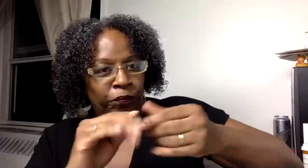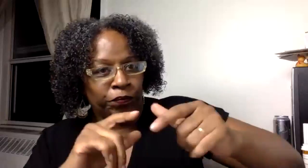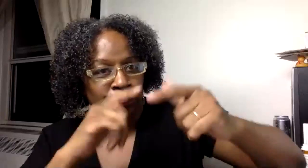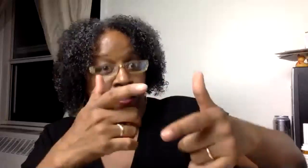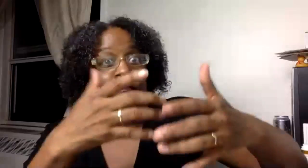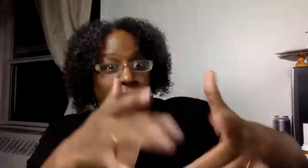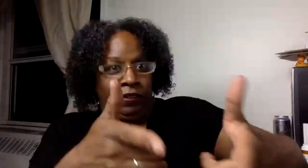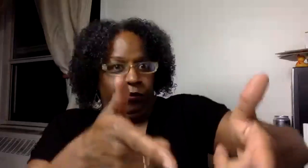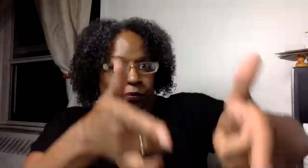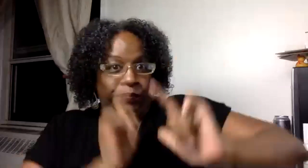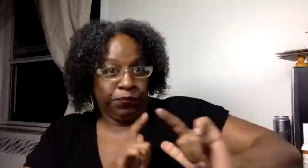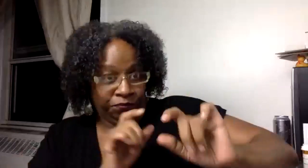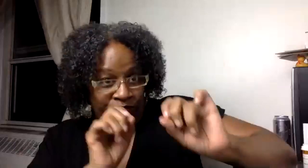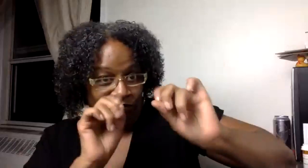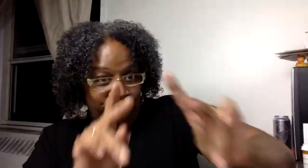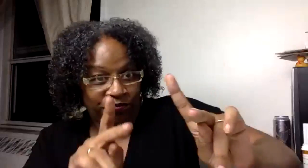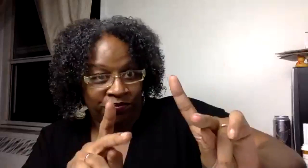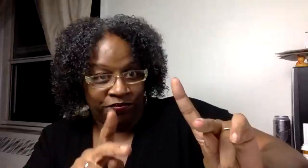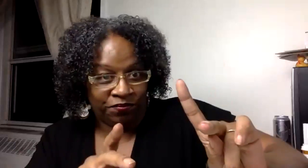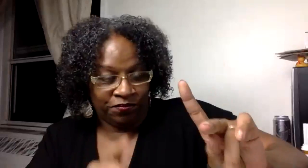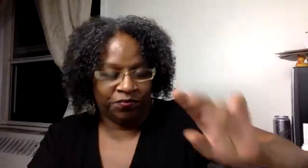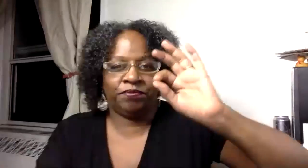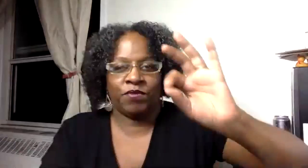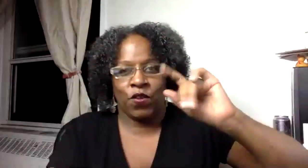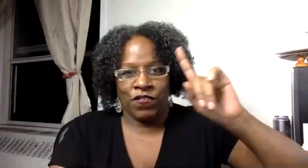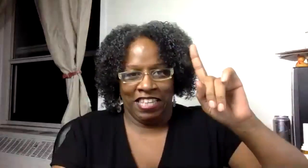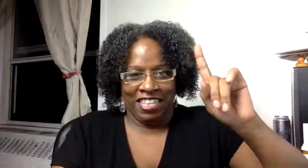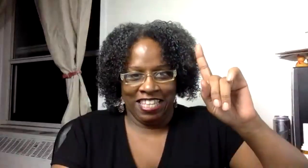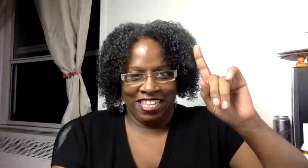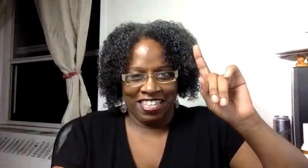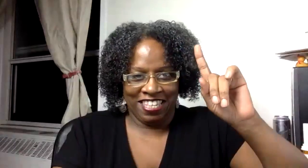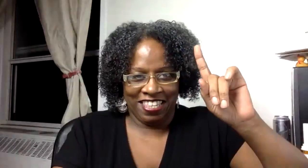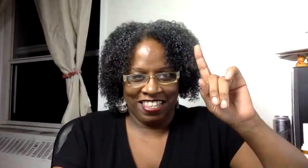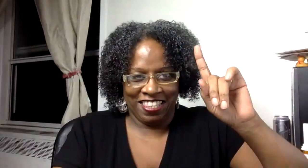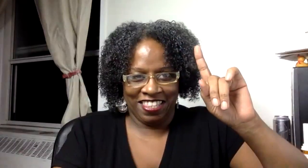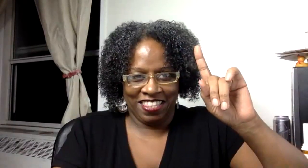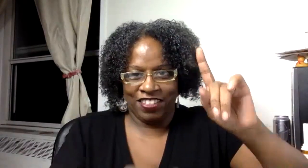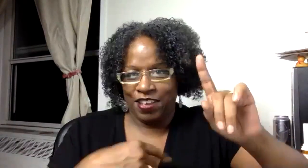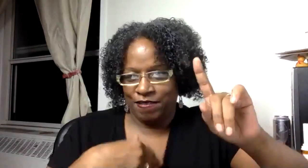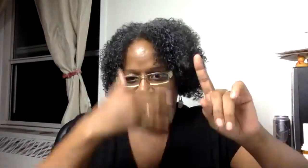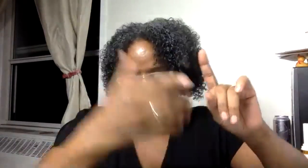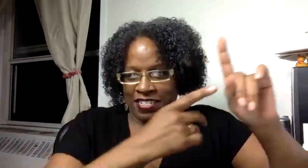comment. And then we'll come back to me. All right, sound good? Good, just 1 second.